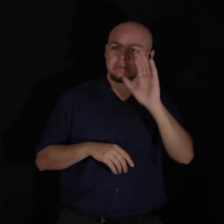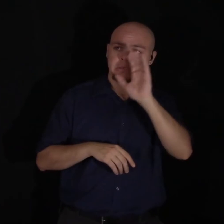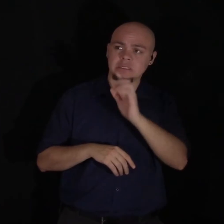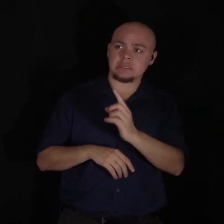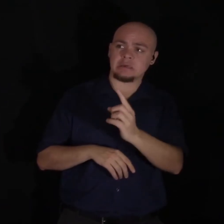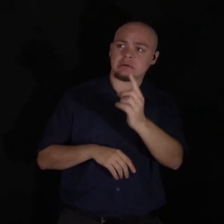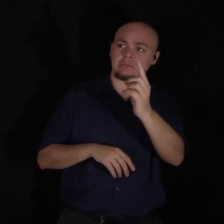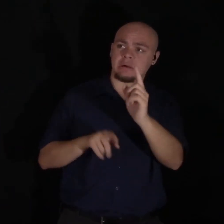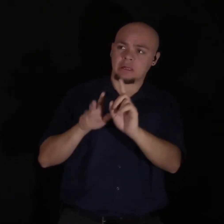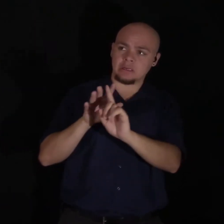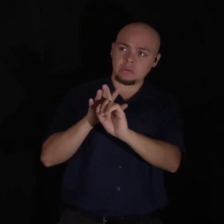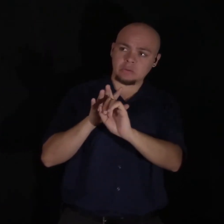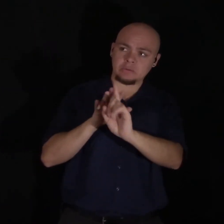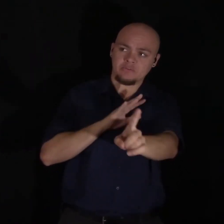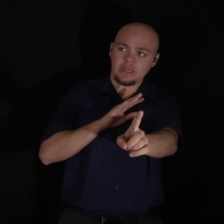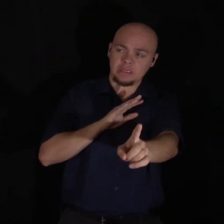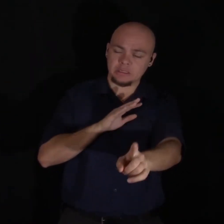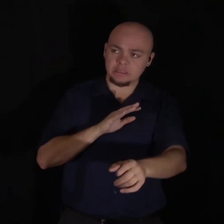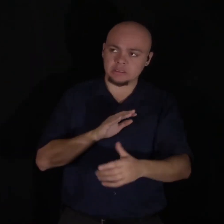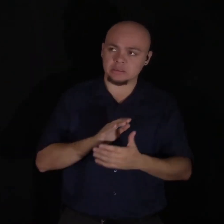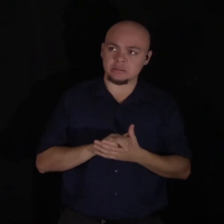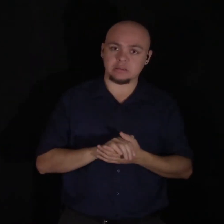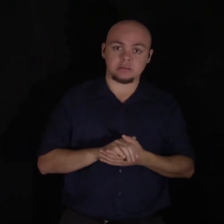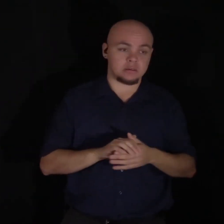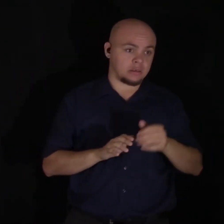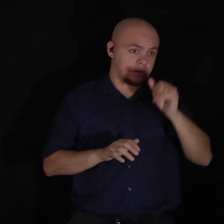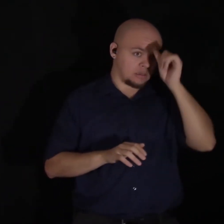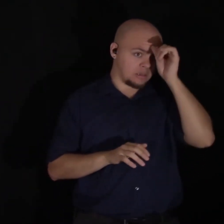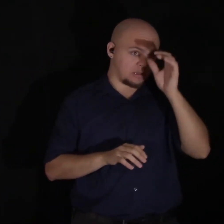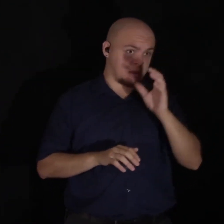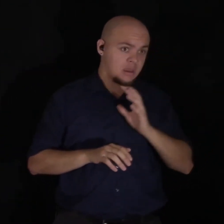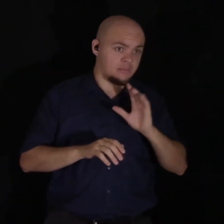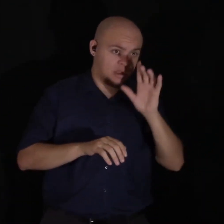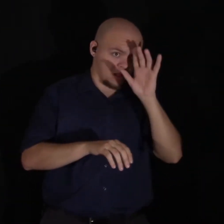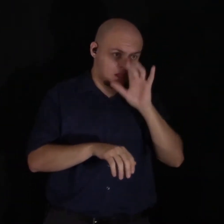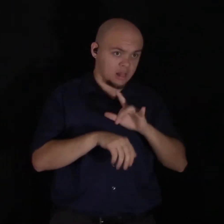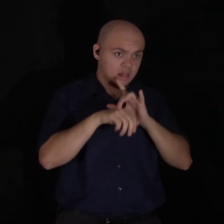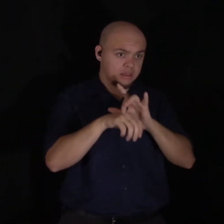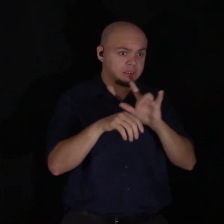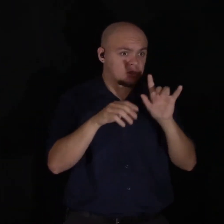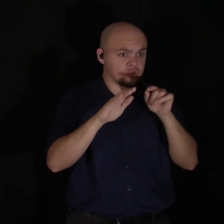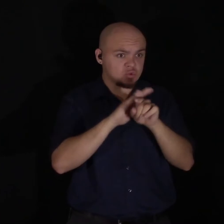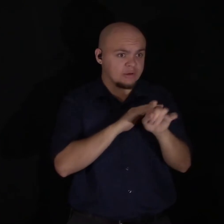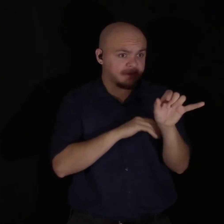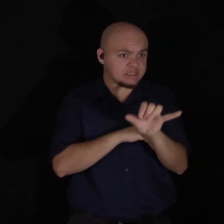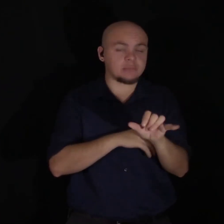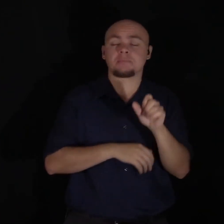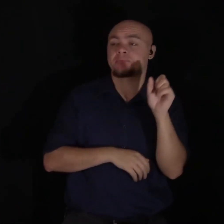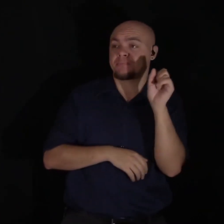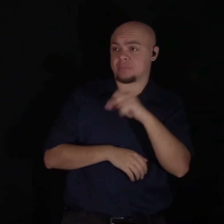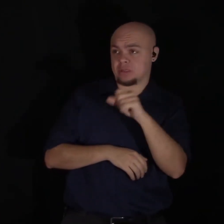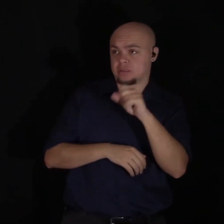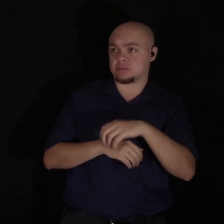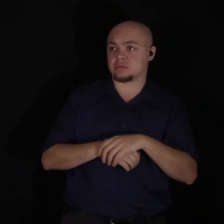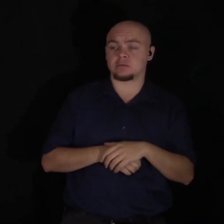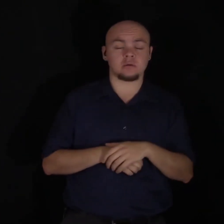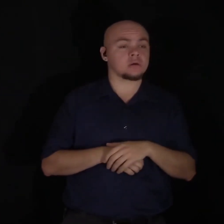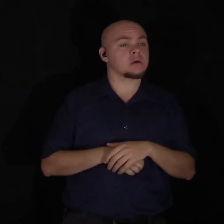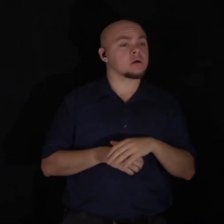fled from me." And did the man whom you pursued travel in the same fashion? Yes. Then I fancy we have seen him,